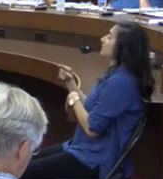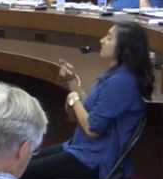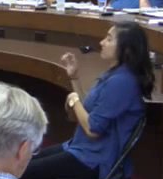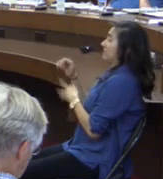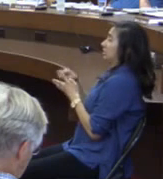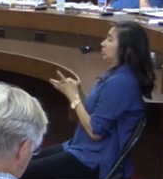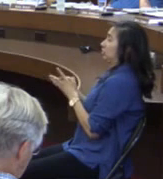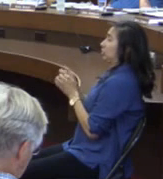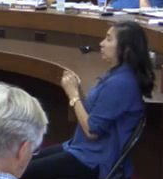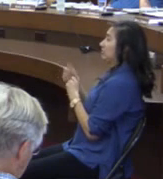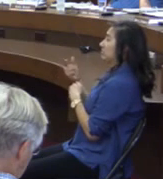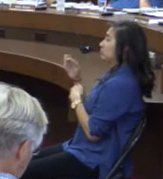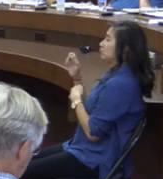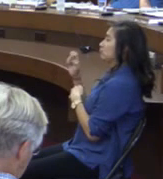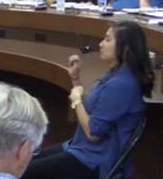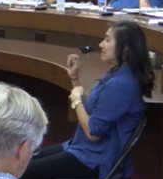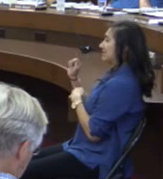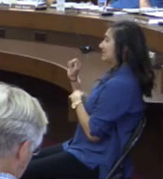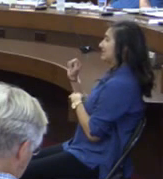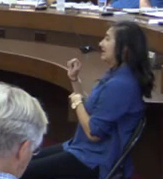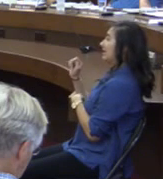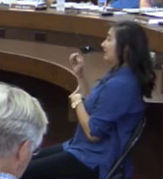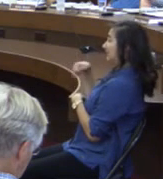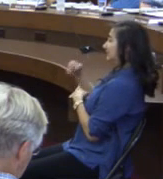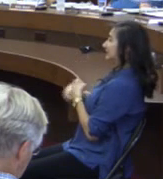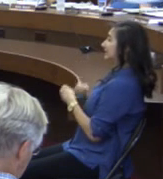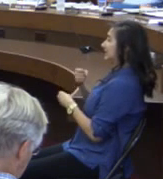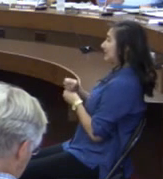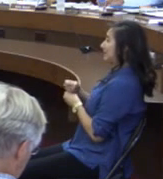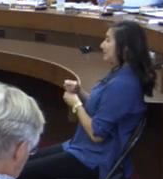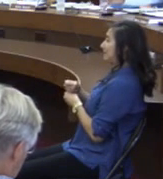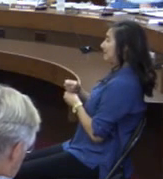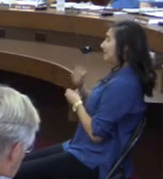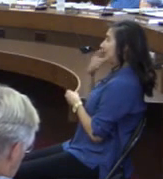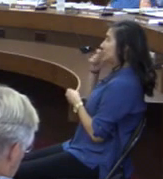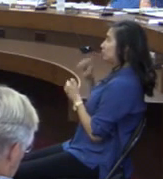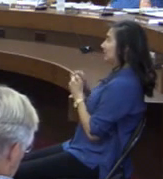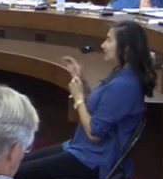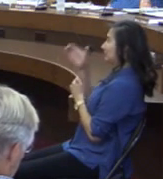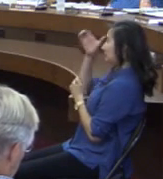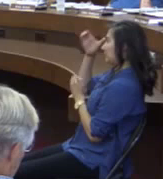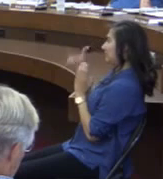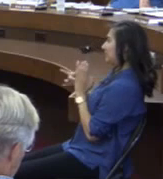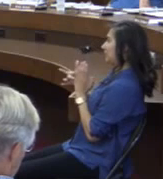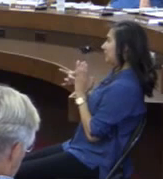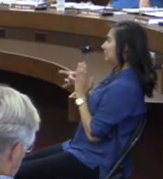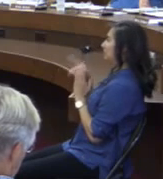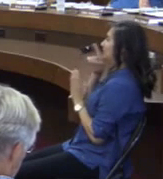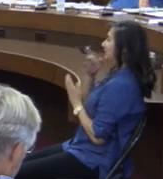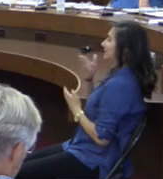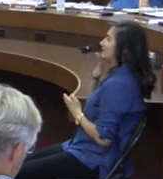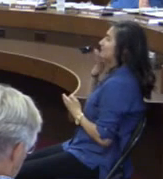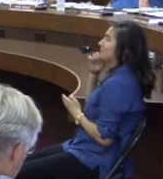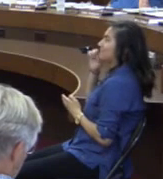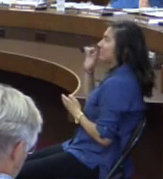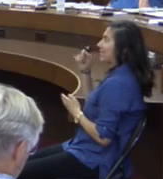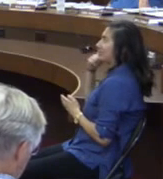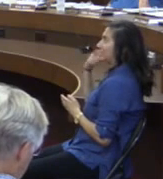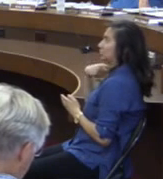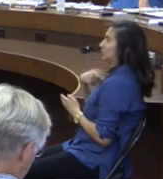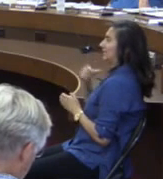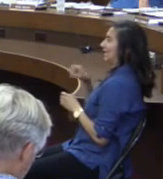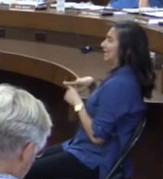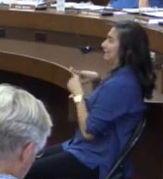started through a grant. And during this time, because of his knowledge of technology that we're very thankful for, because we can always go to